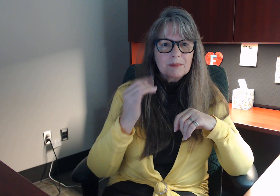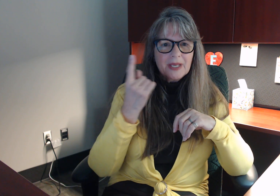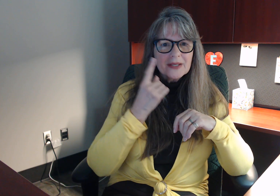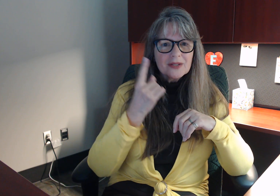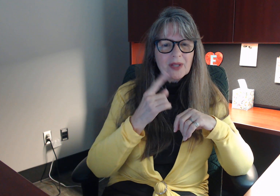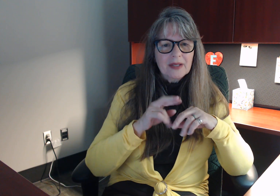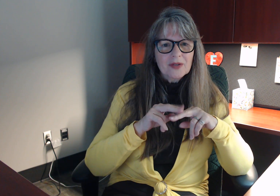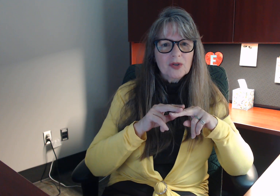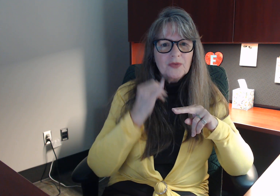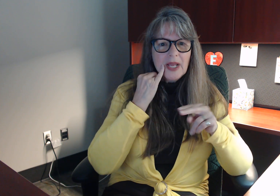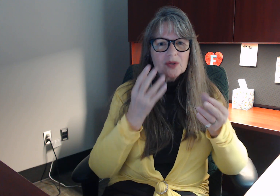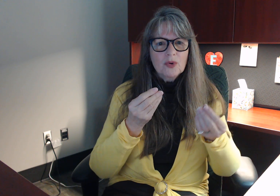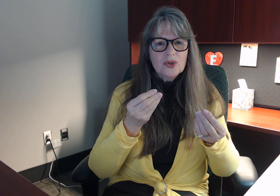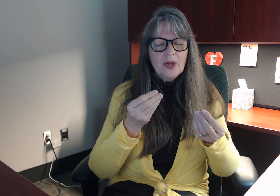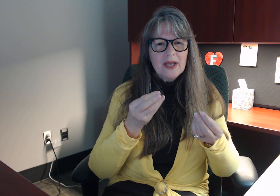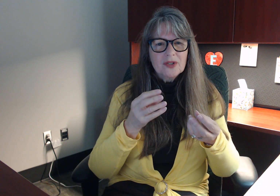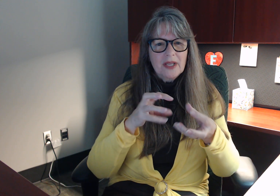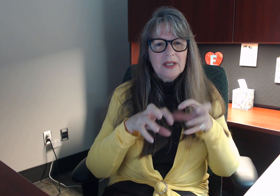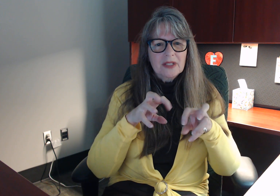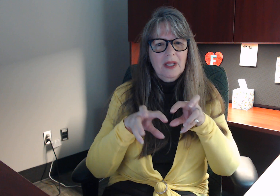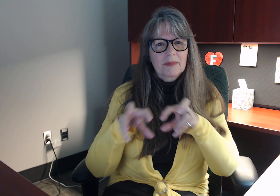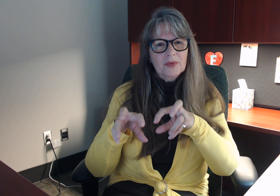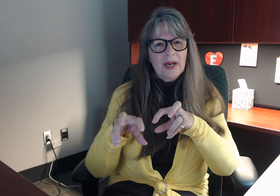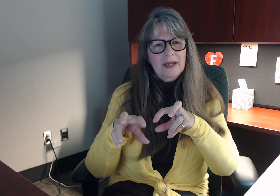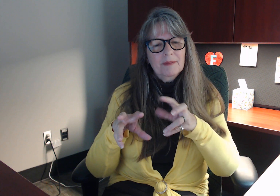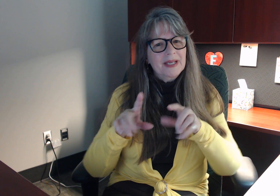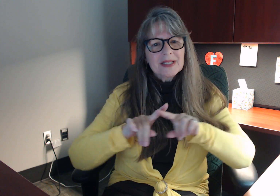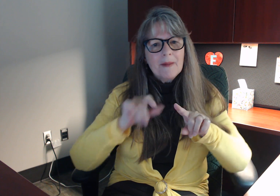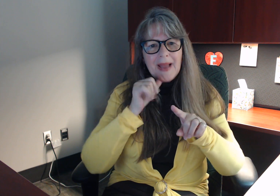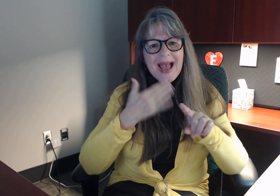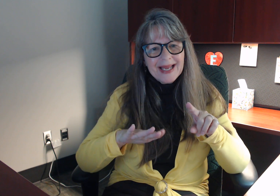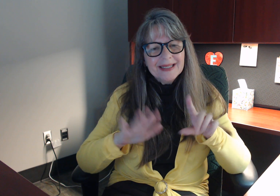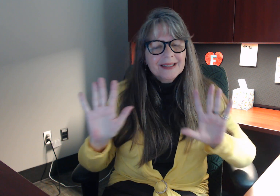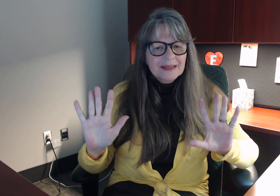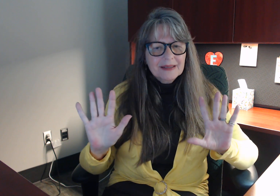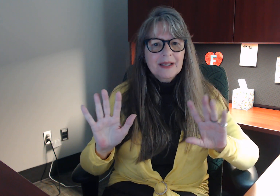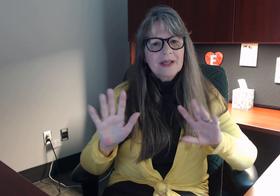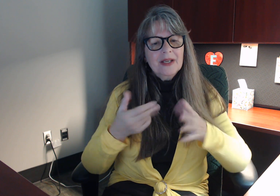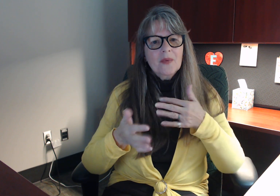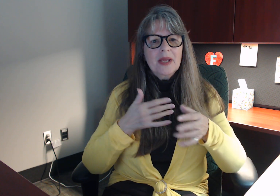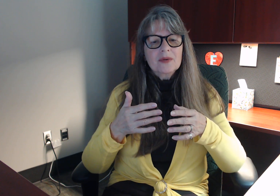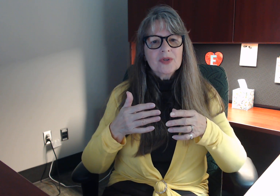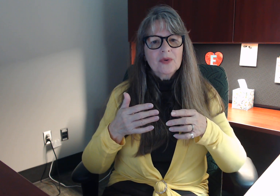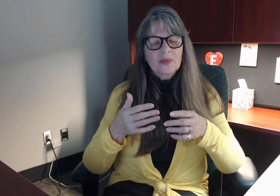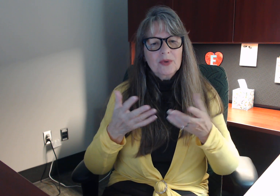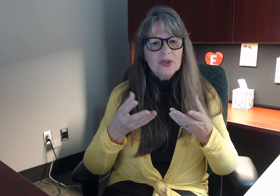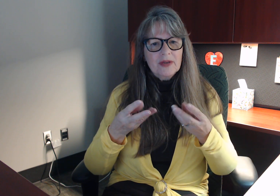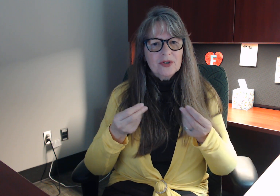because it's like the salt, if it has moisture, it has like it's lumped, right? But it's not bad anyway, so you would just have to